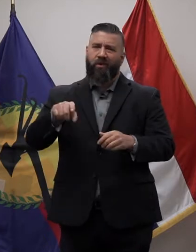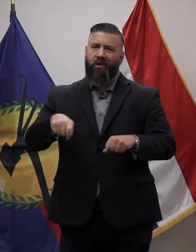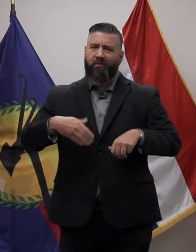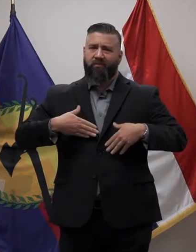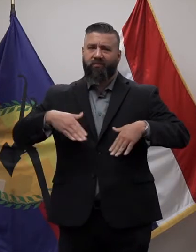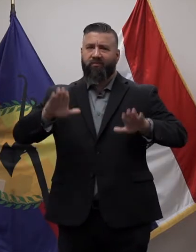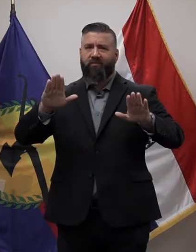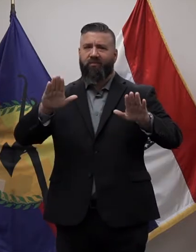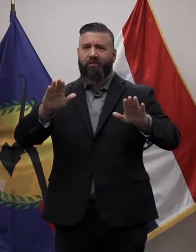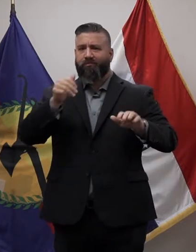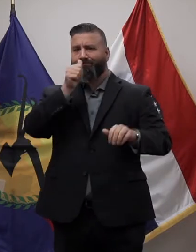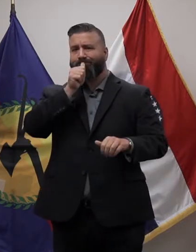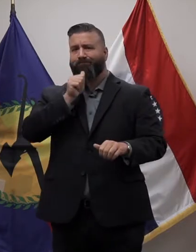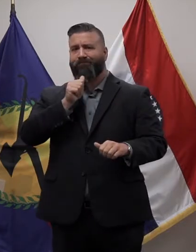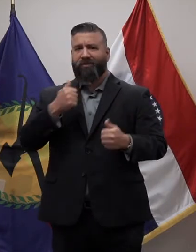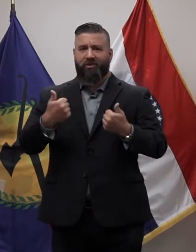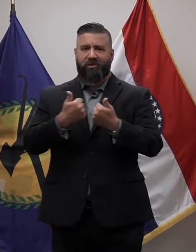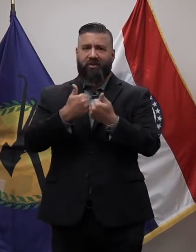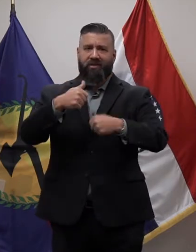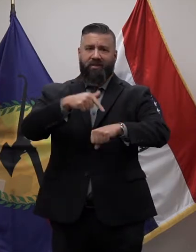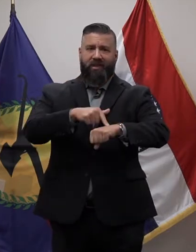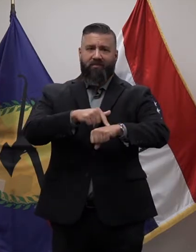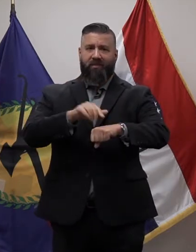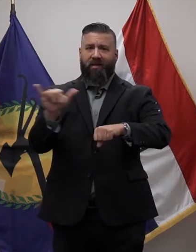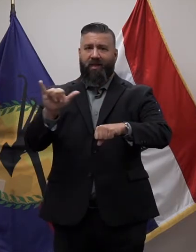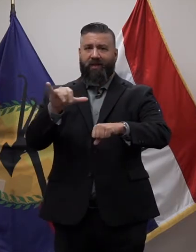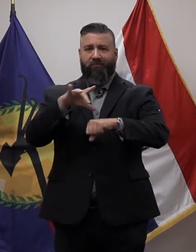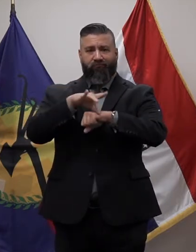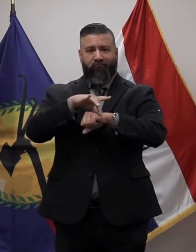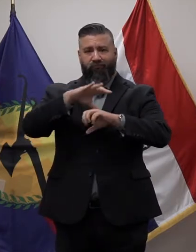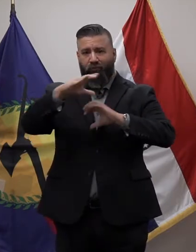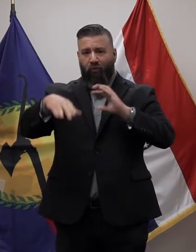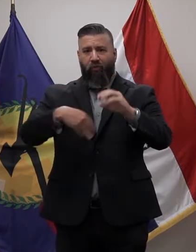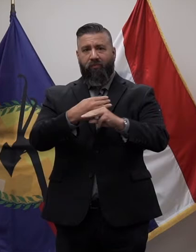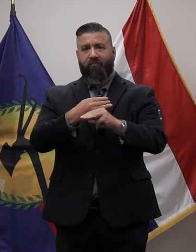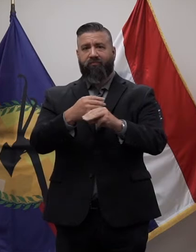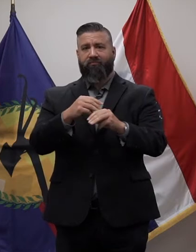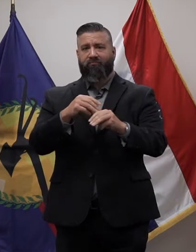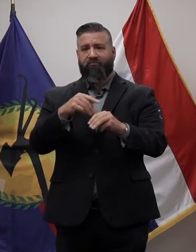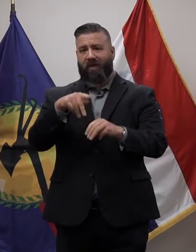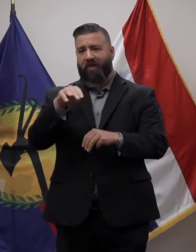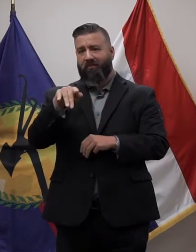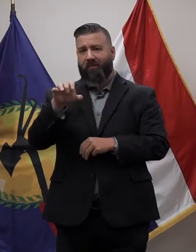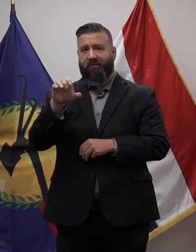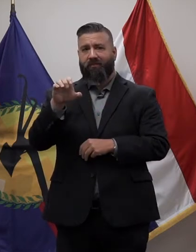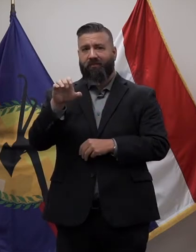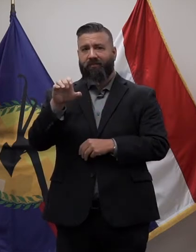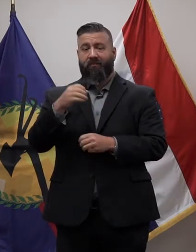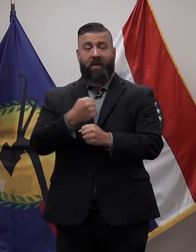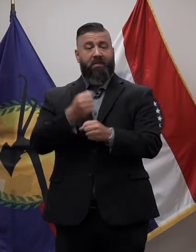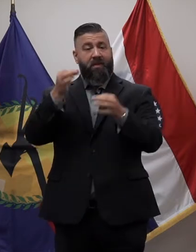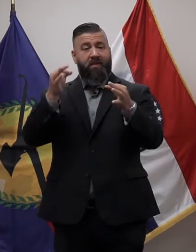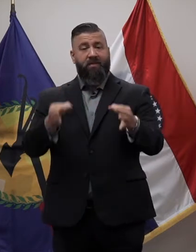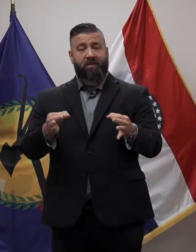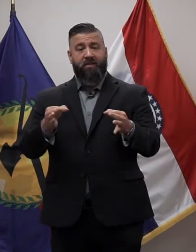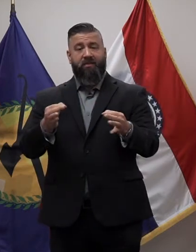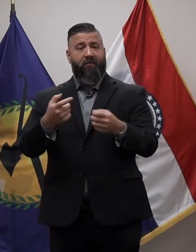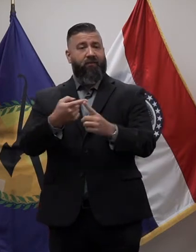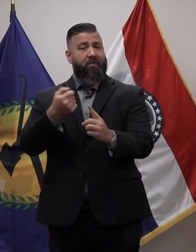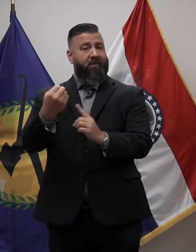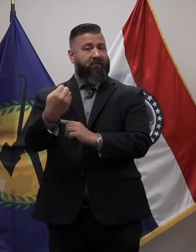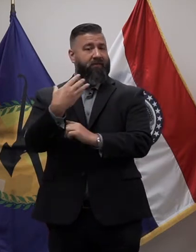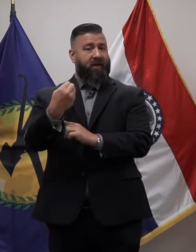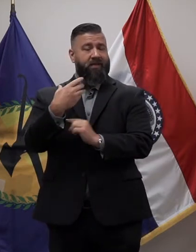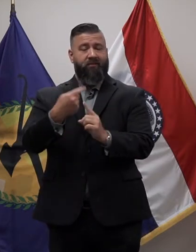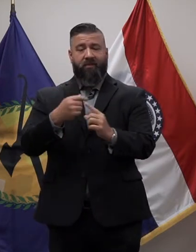through challenging times, like a global pandemic. I've made decisions at the advice of our local medical experts